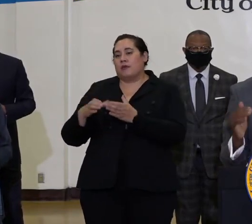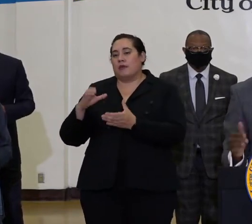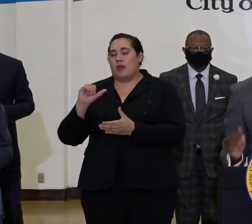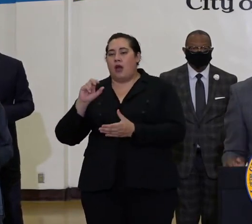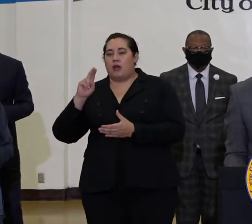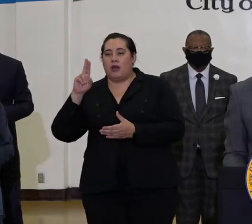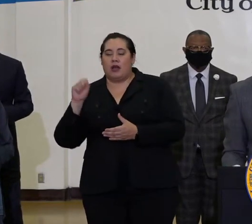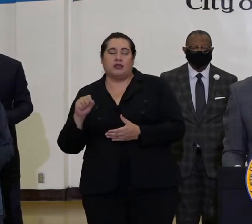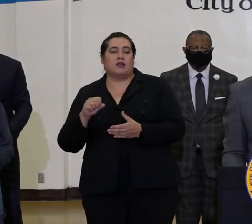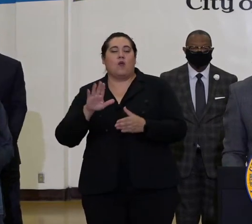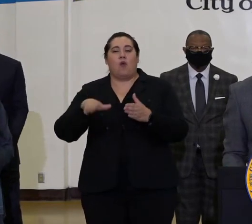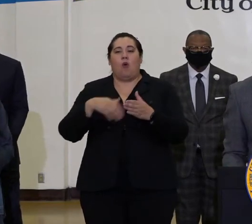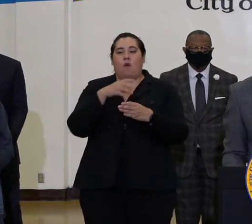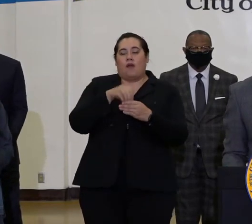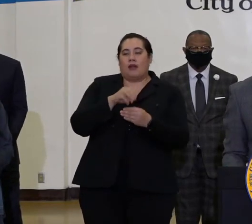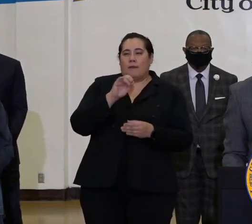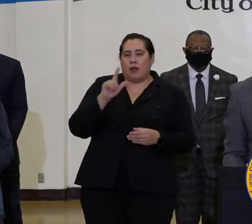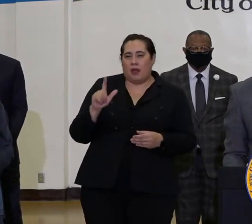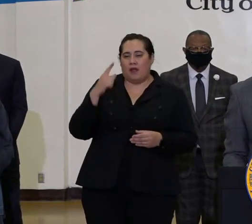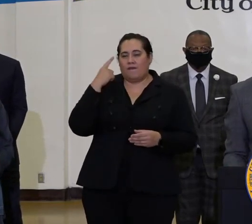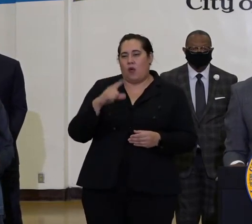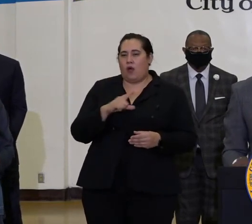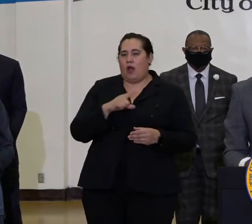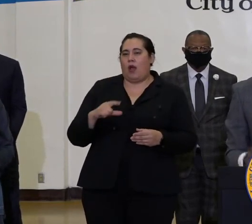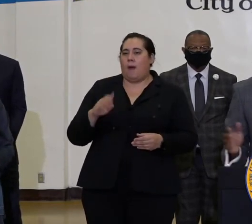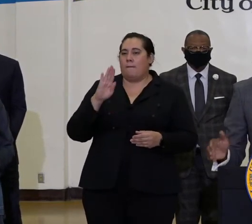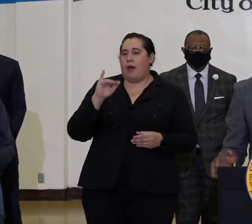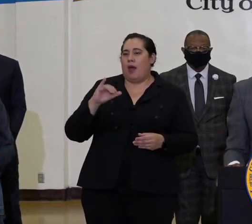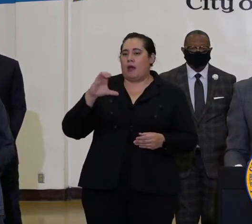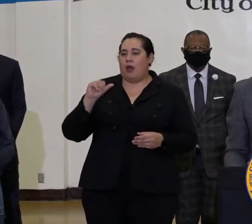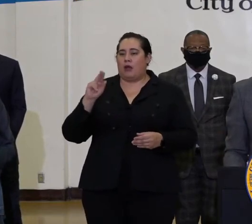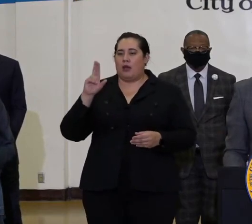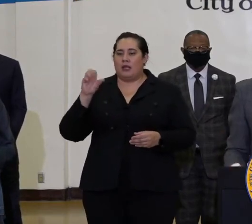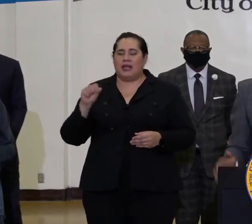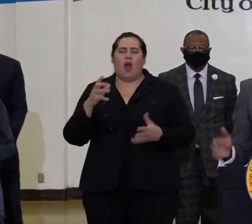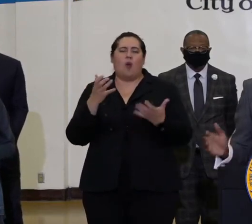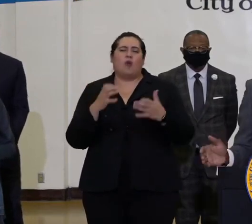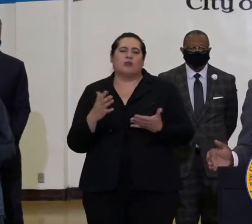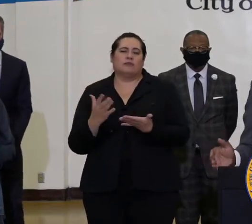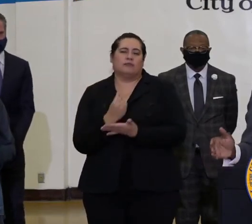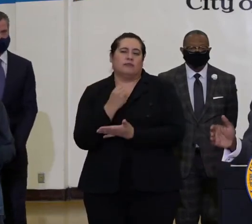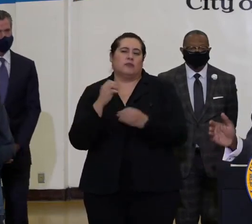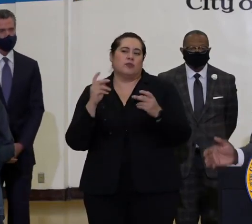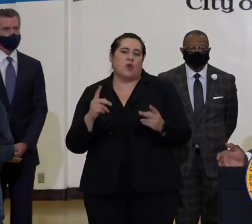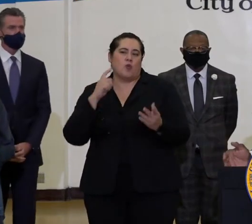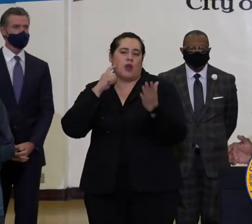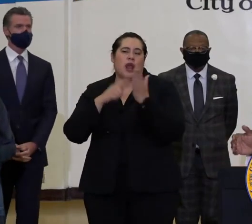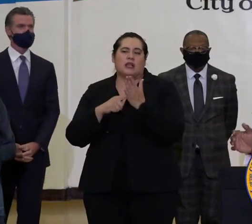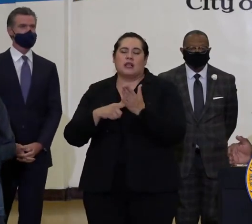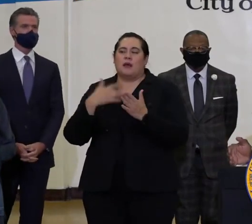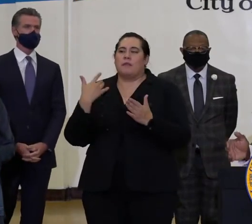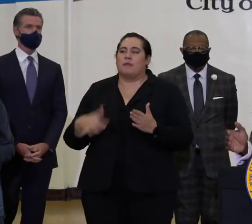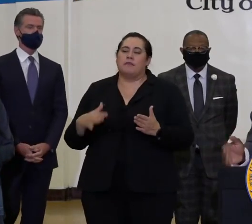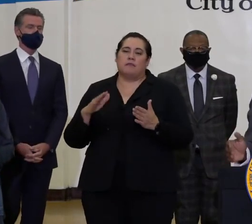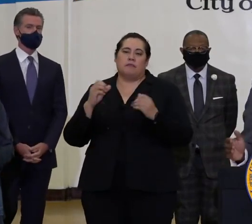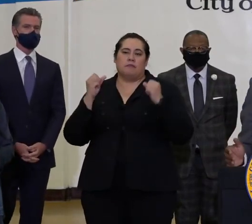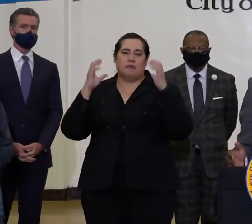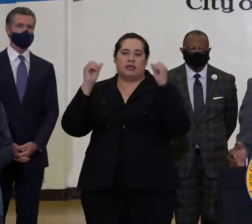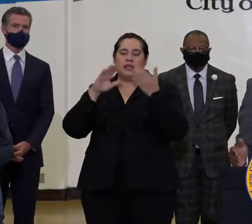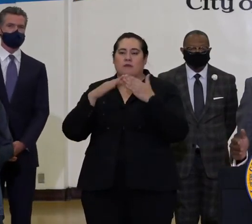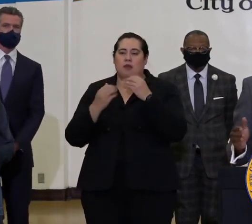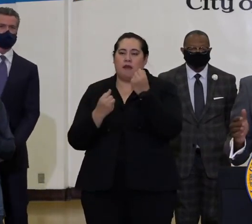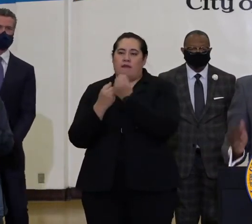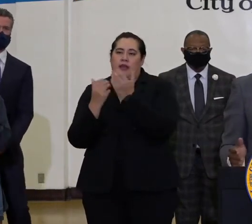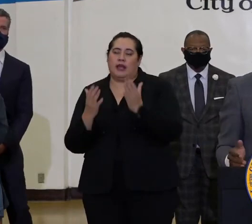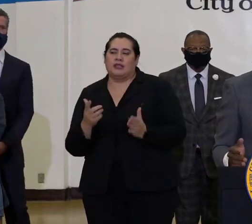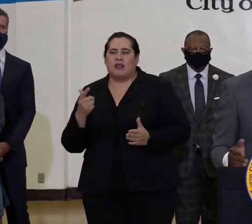was a priority bill for the Legislative Black Caucus. I also want to take this opportunity to recognize some of the amazing community